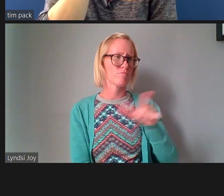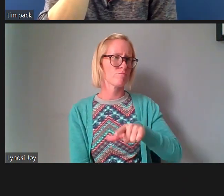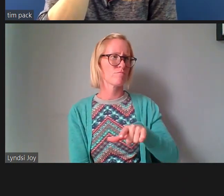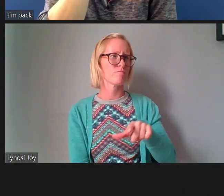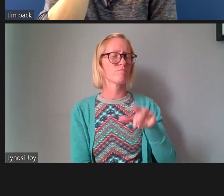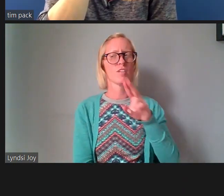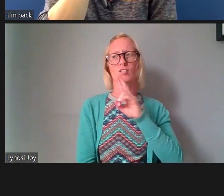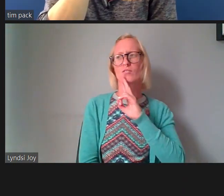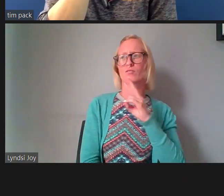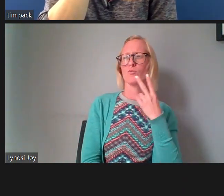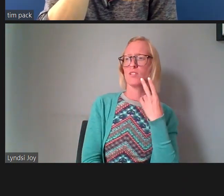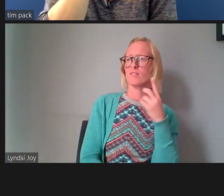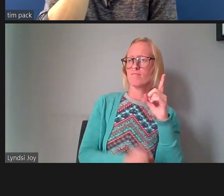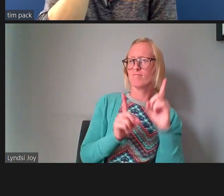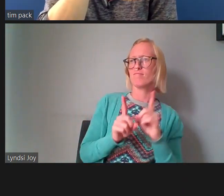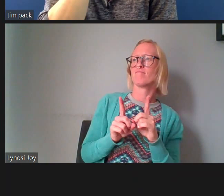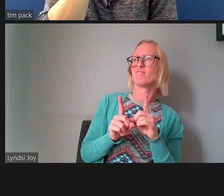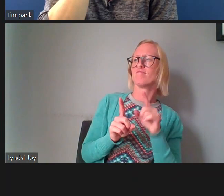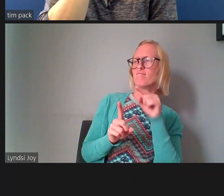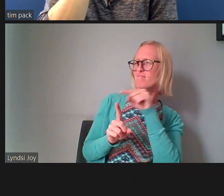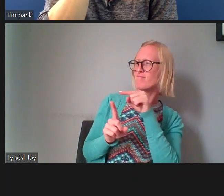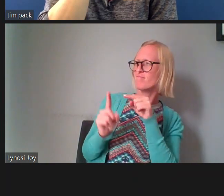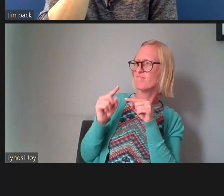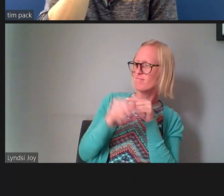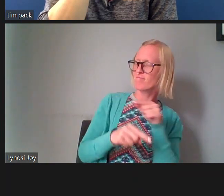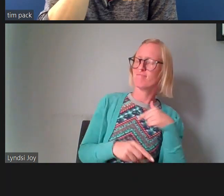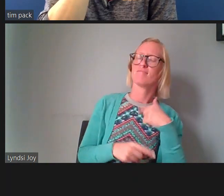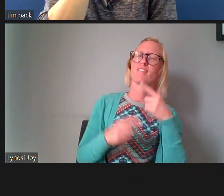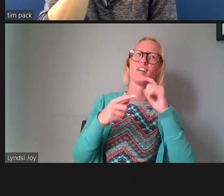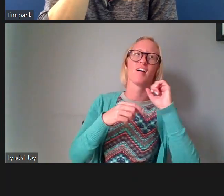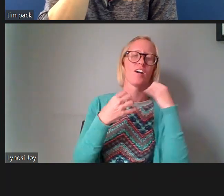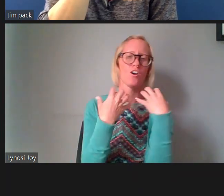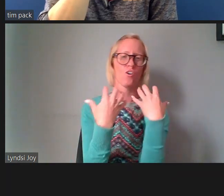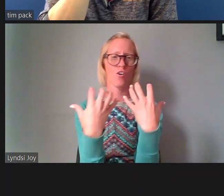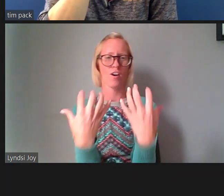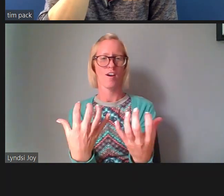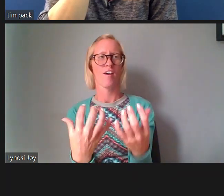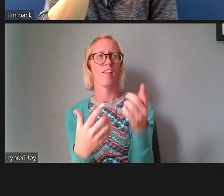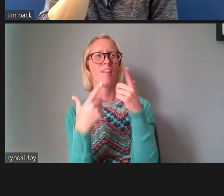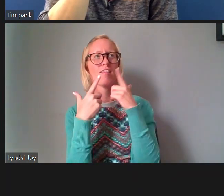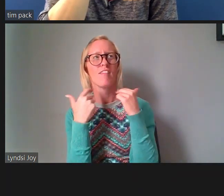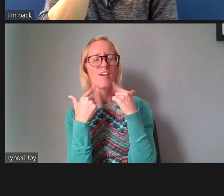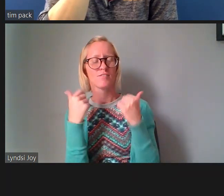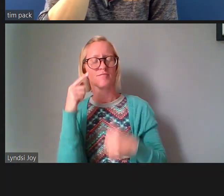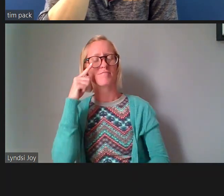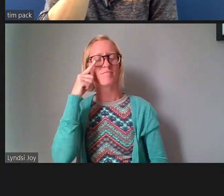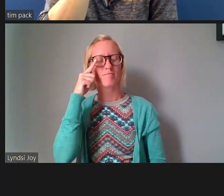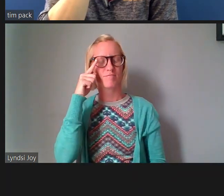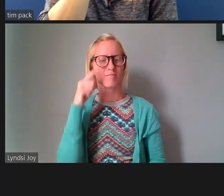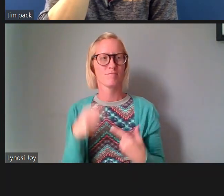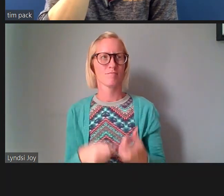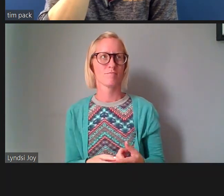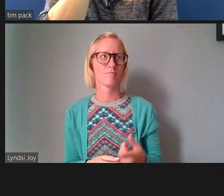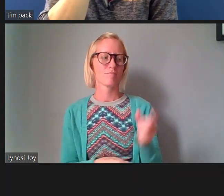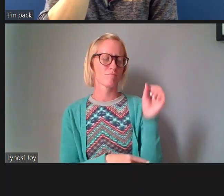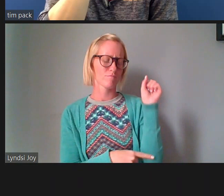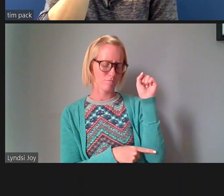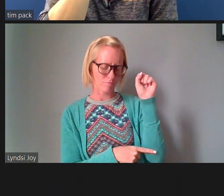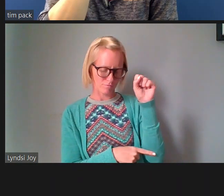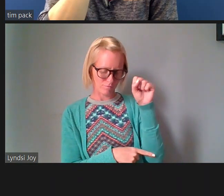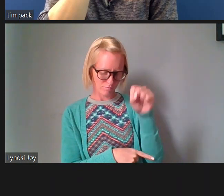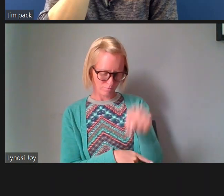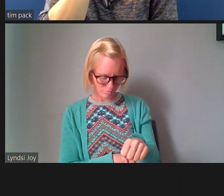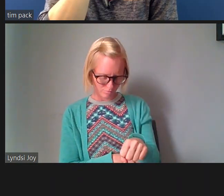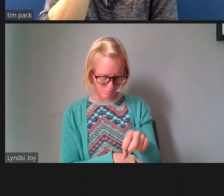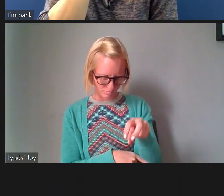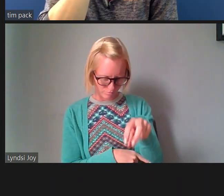crowd laughed. At last, Ralph ceased to blow and sat there, the conch trailing from one hand, his head bowed on his knees.